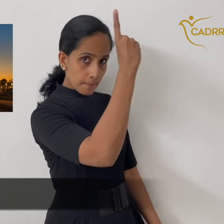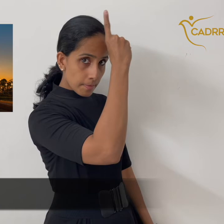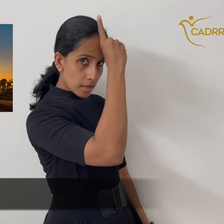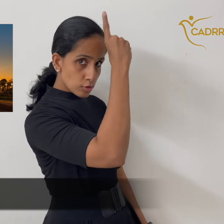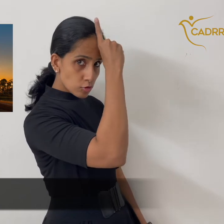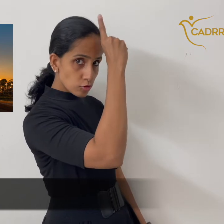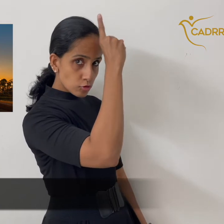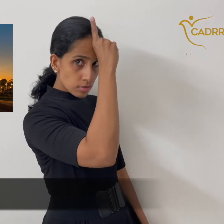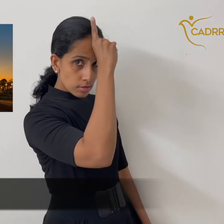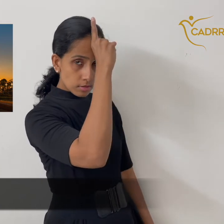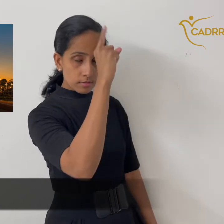Mysuru,